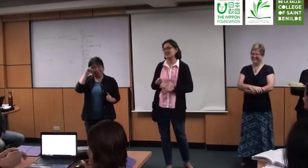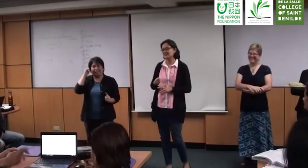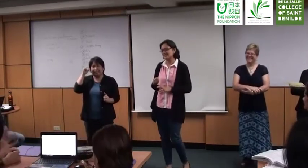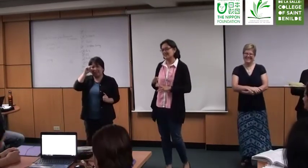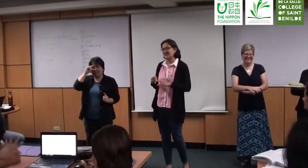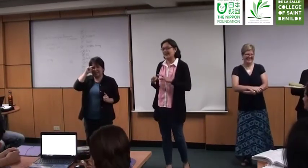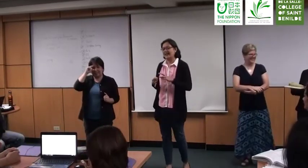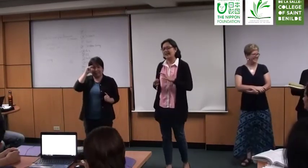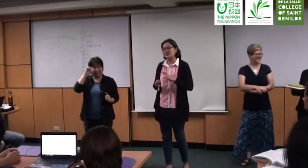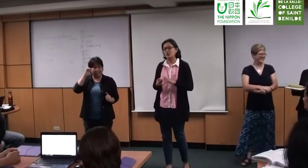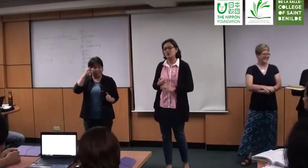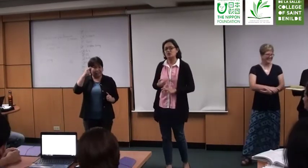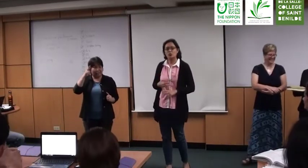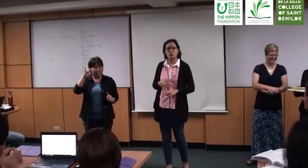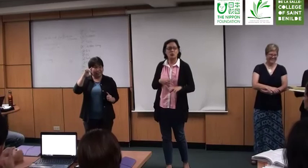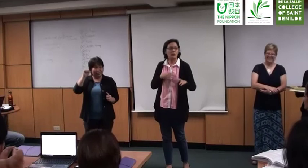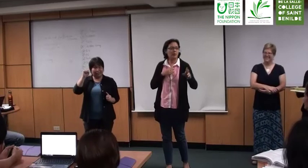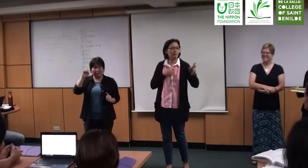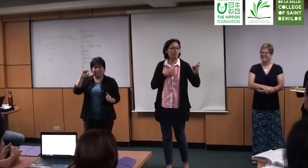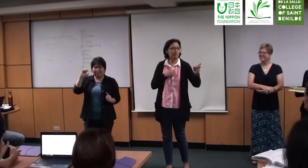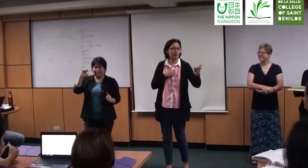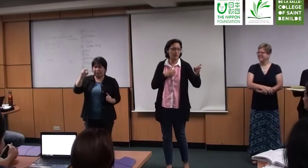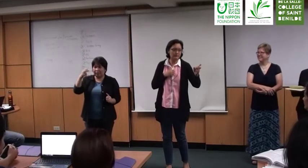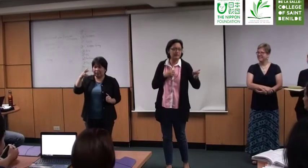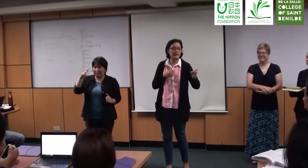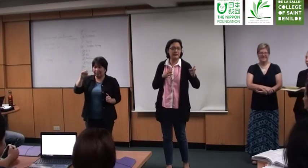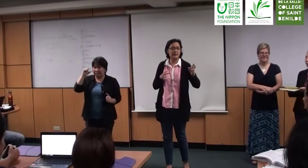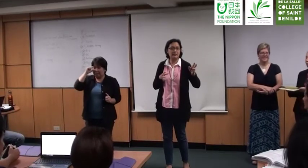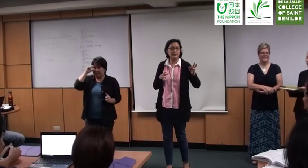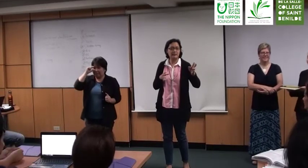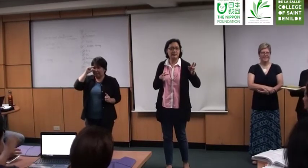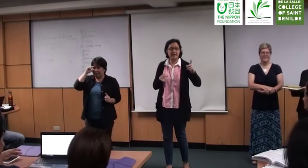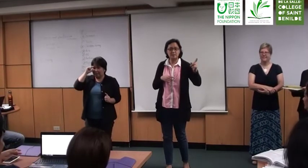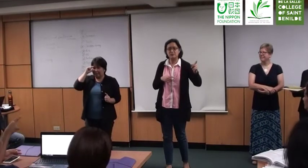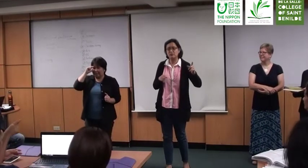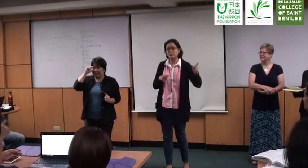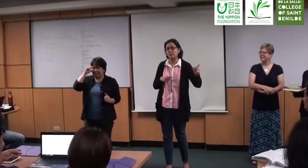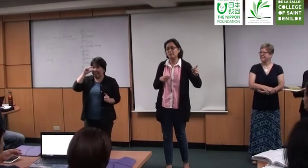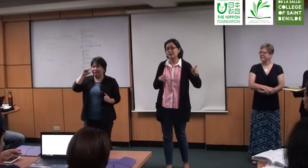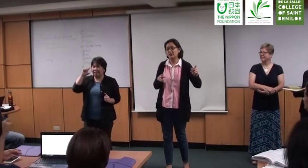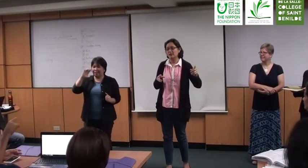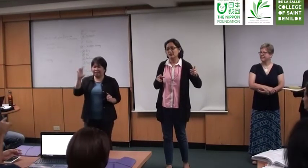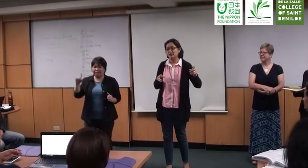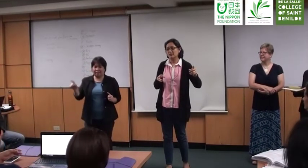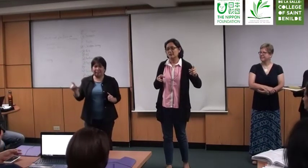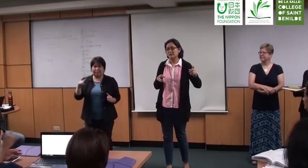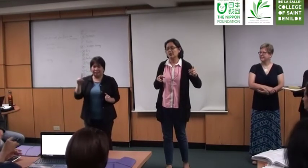Chris Kurtz. And also, hopefully, the